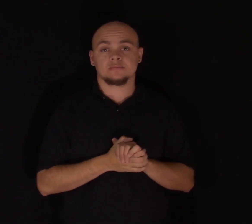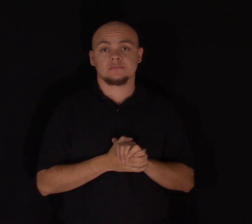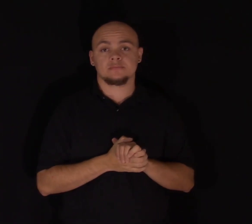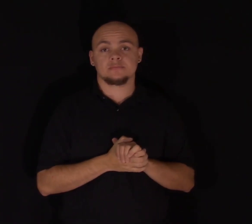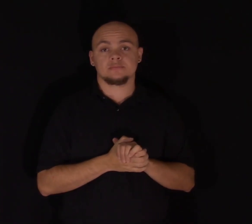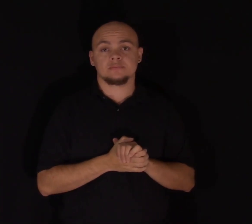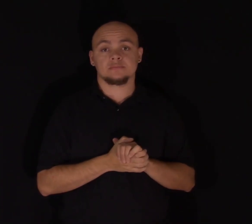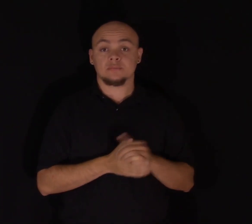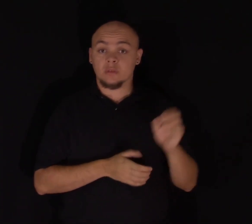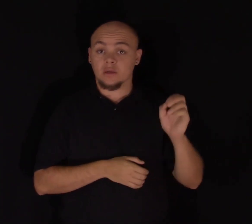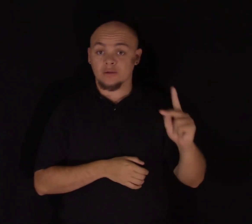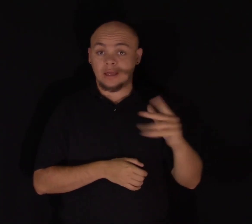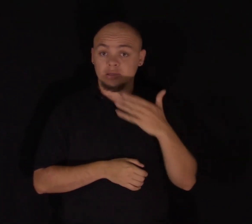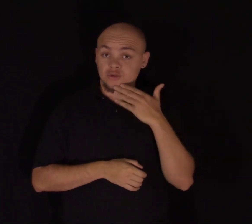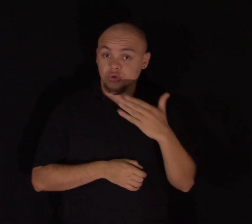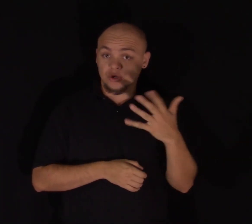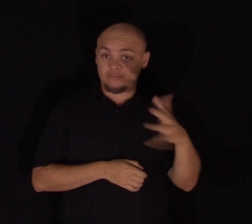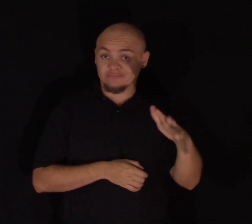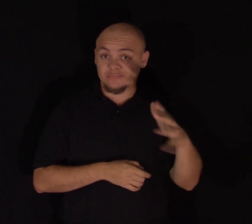Okay, pretty good, huh?